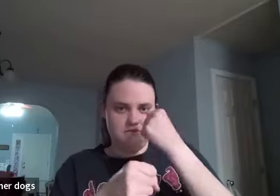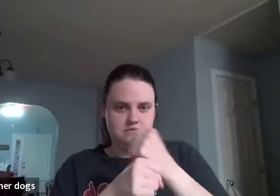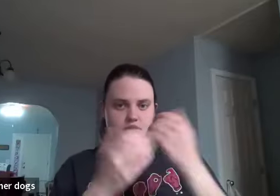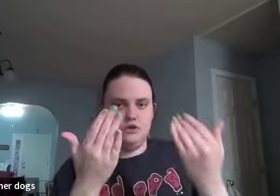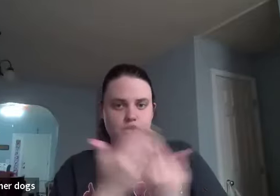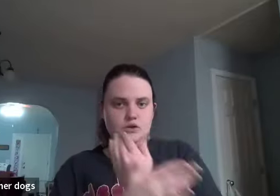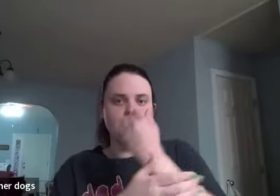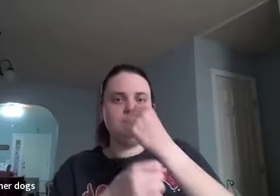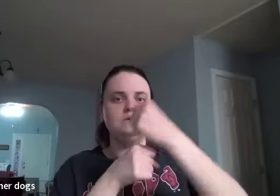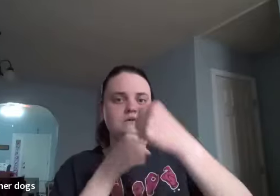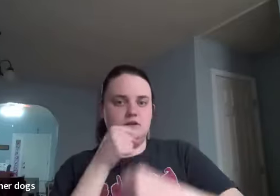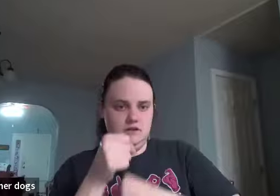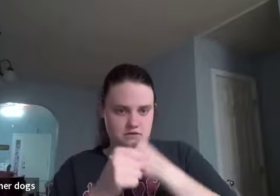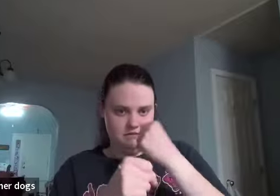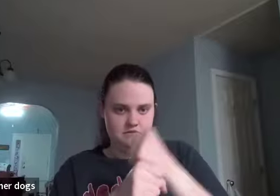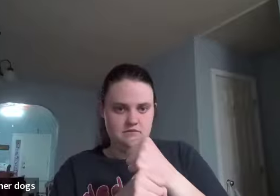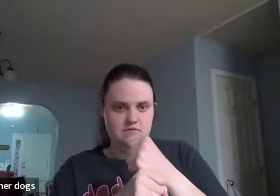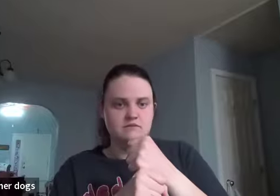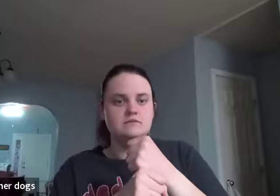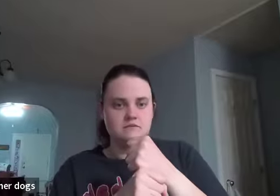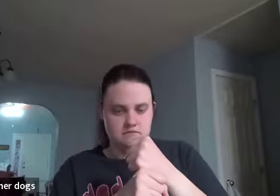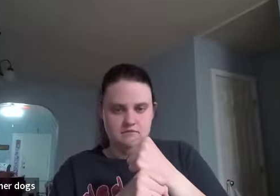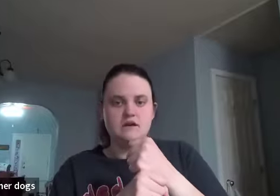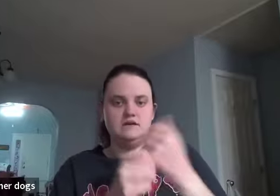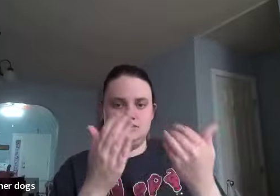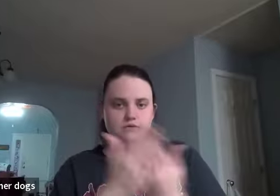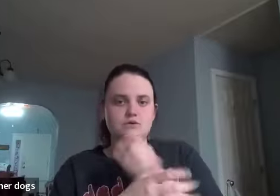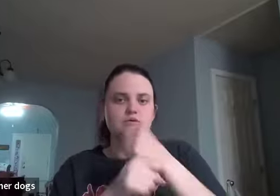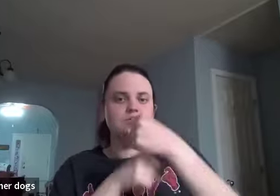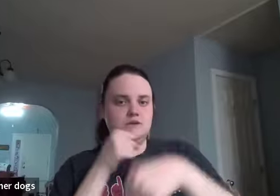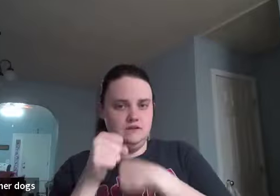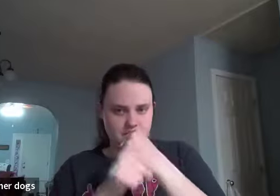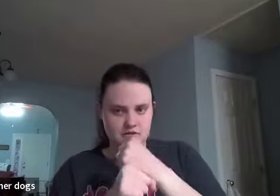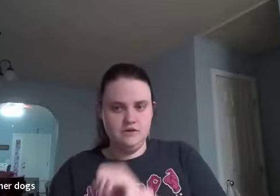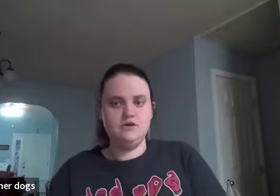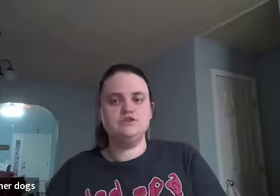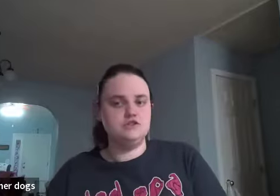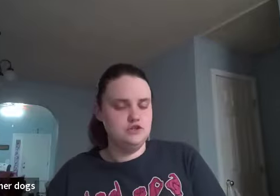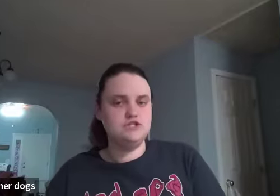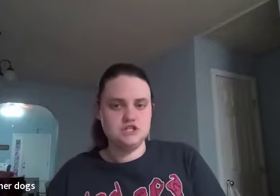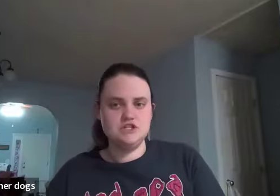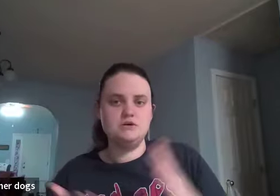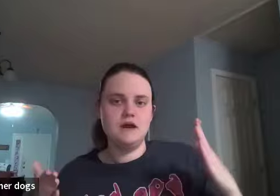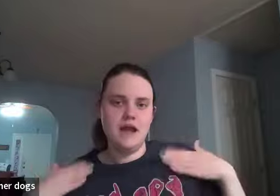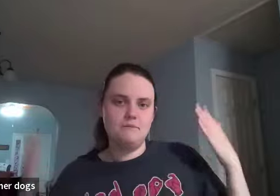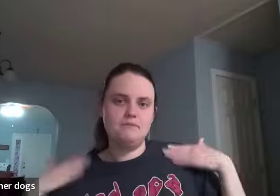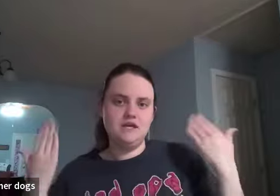year, new year. All right, so new year. So you would just do